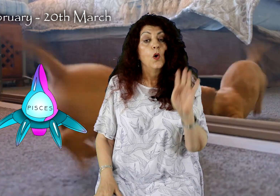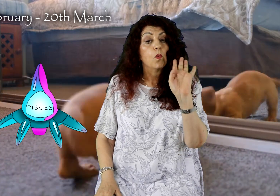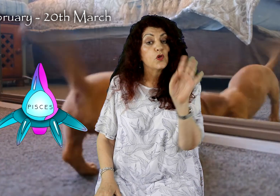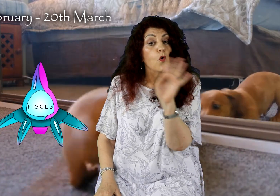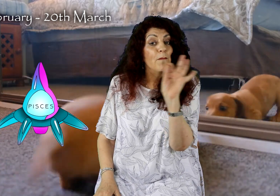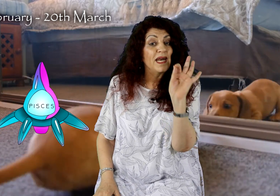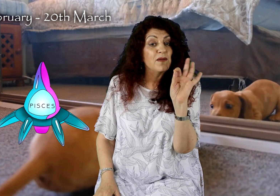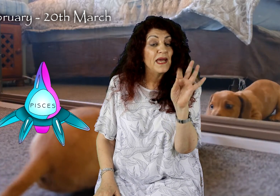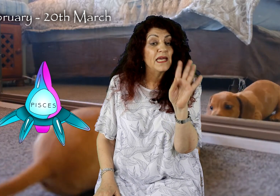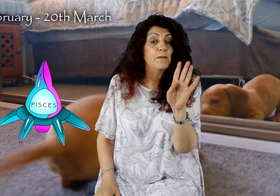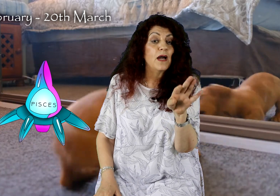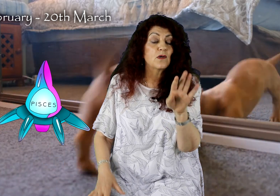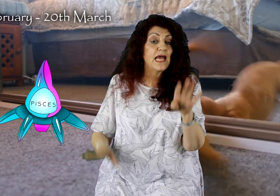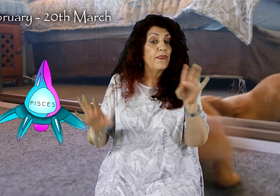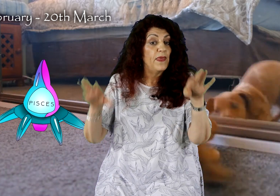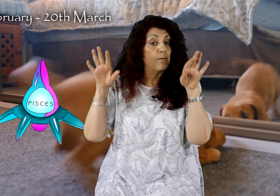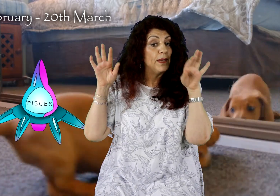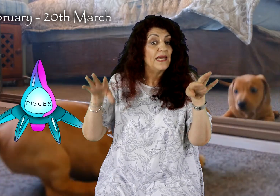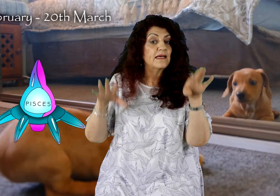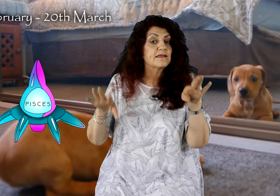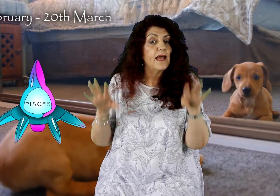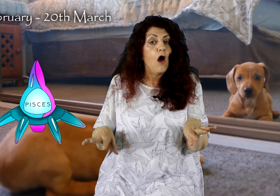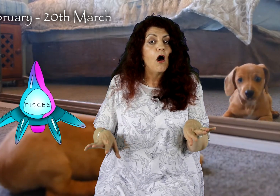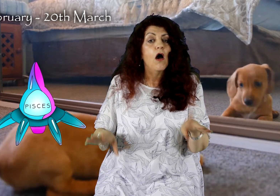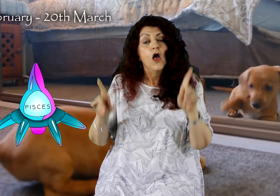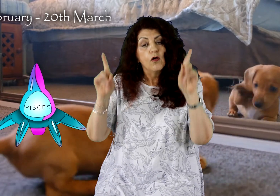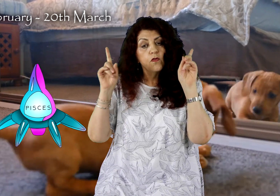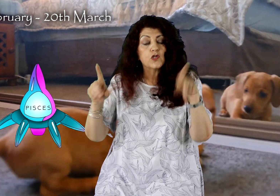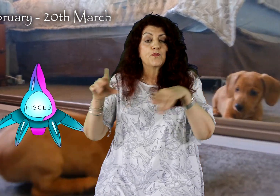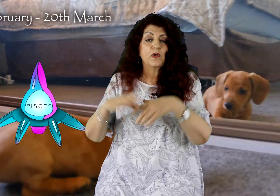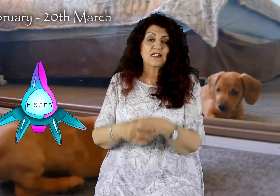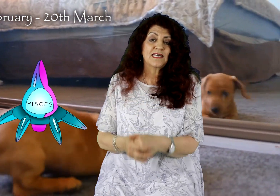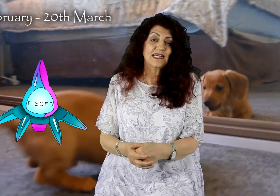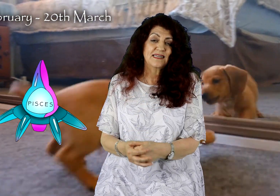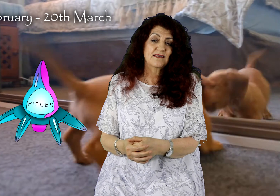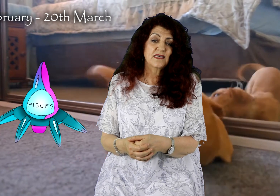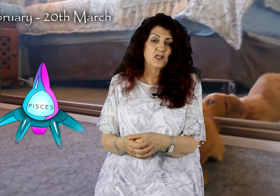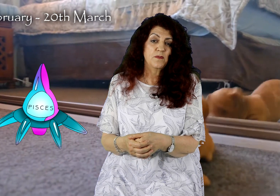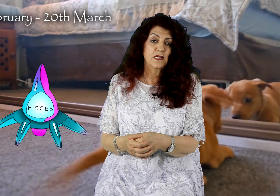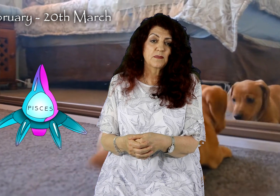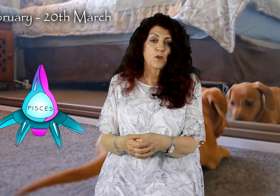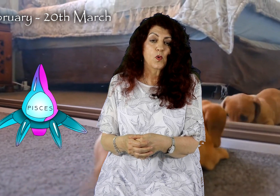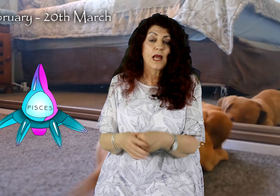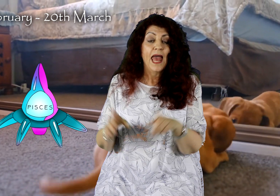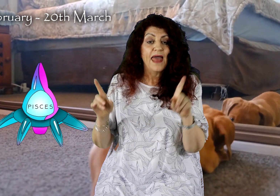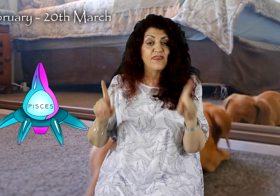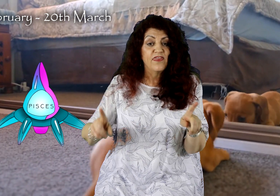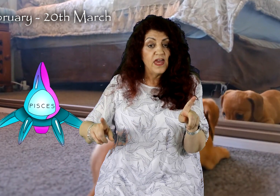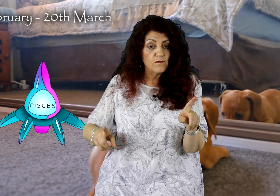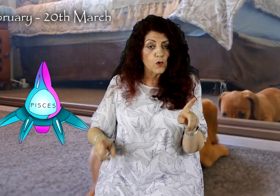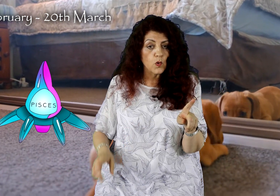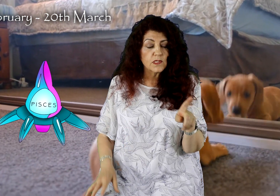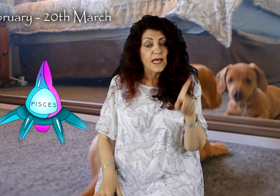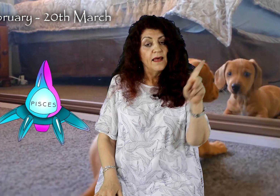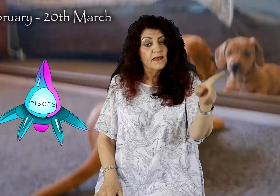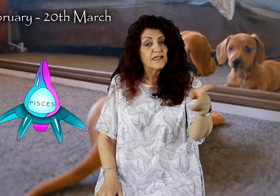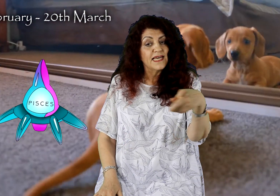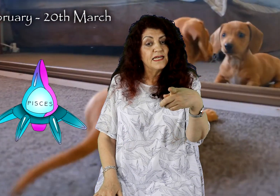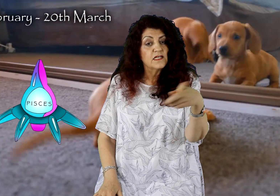with your money-making powers at their peak as they are, those brilliant ideas need to be explored. And then, of course, there's that need to